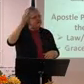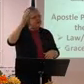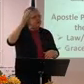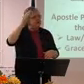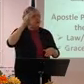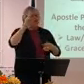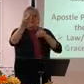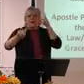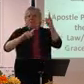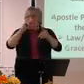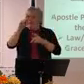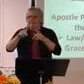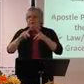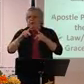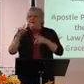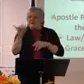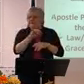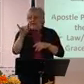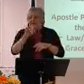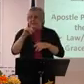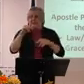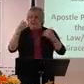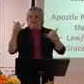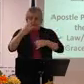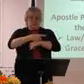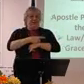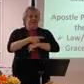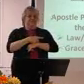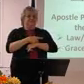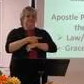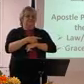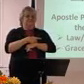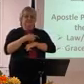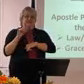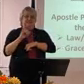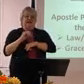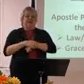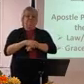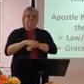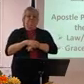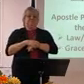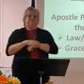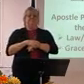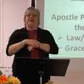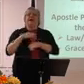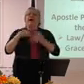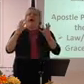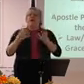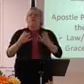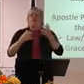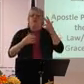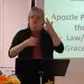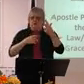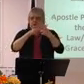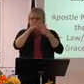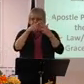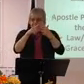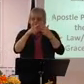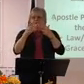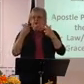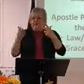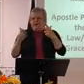a culture similar to what we're experiencing today. Well, I want to highlight three things that